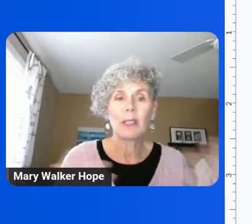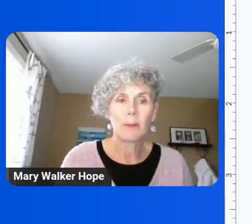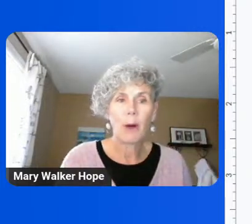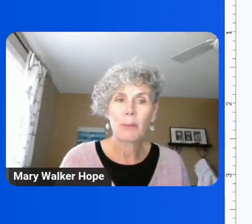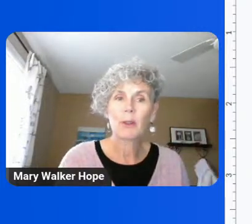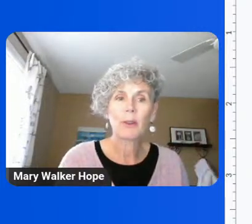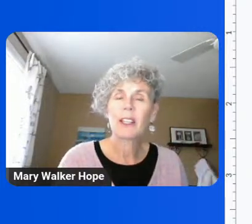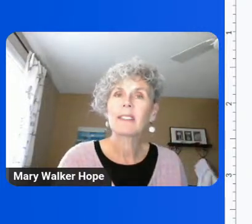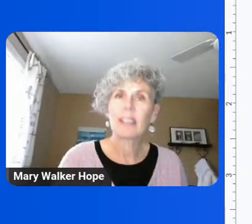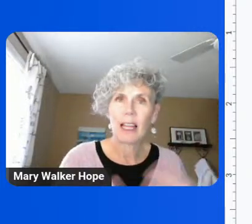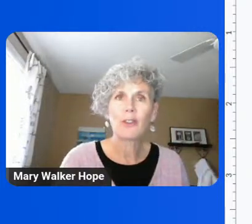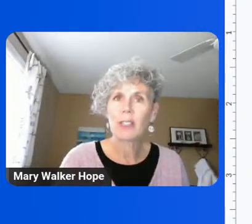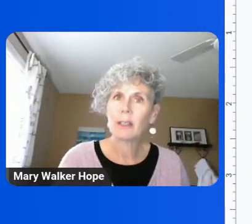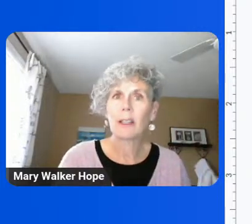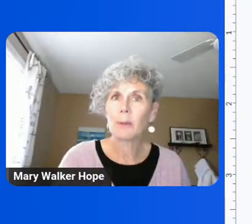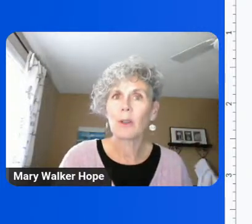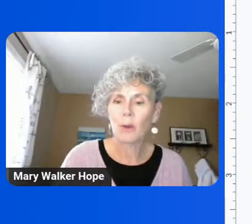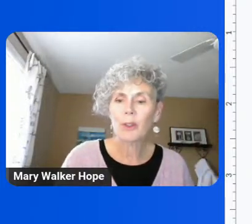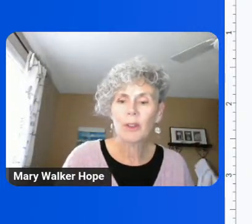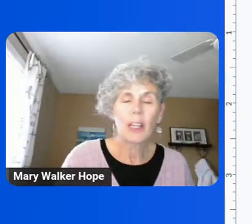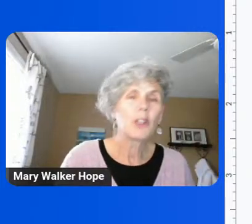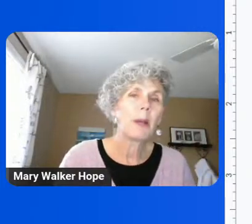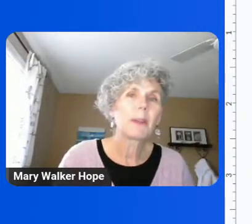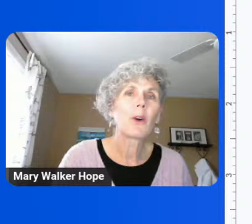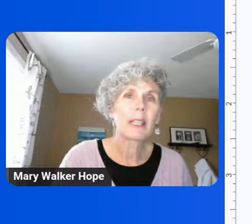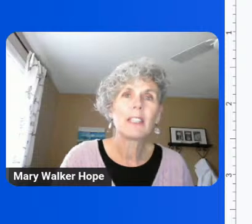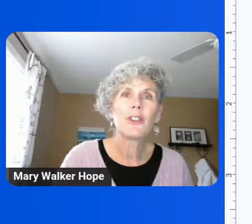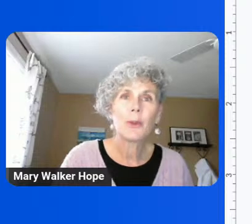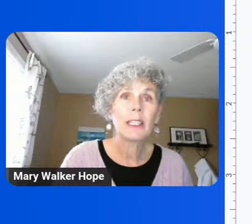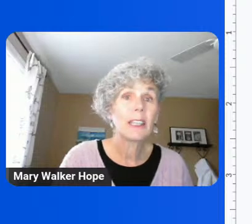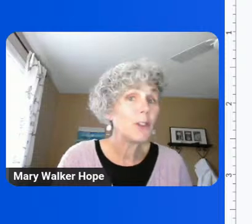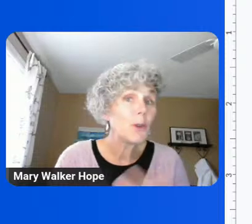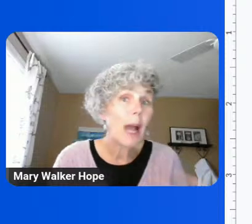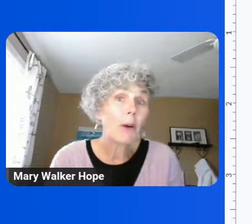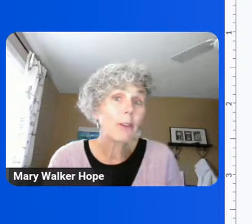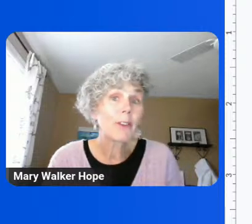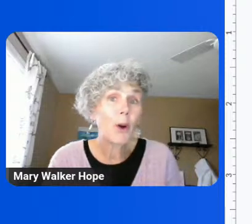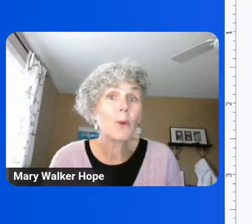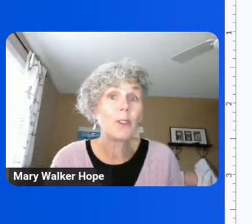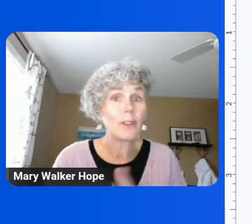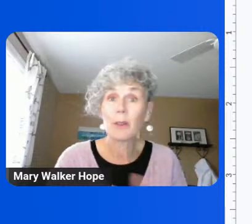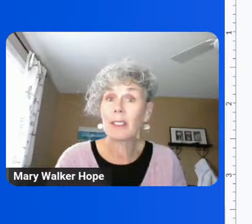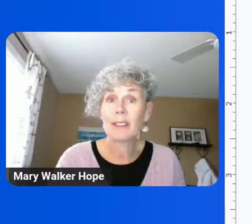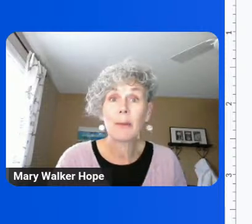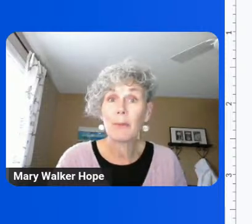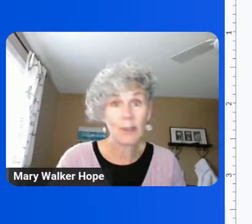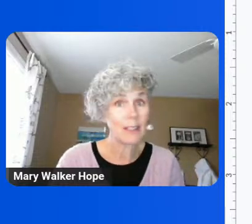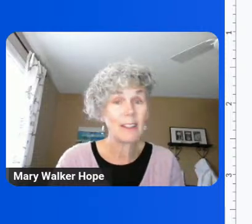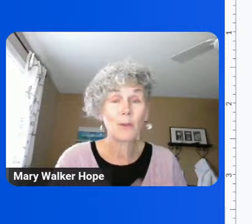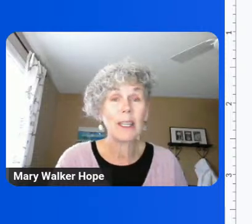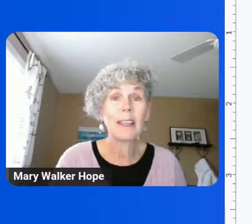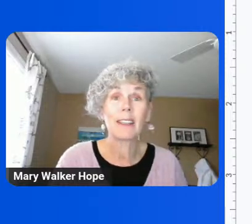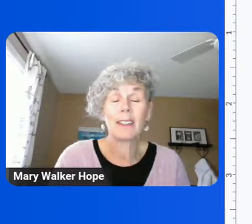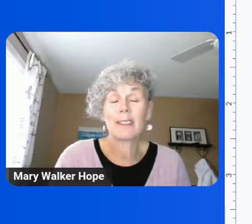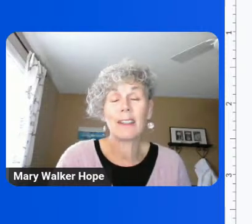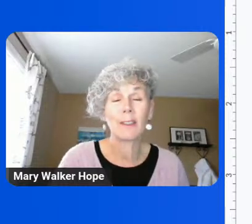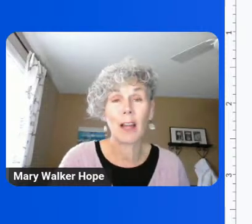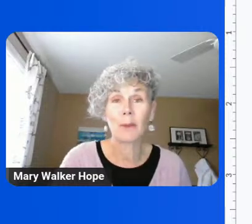of the popular things that as you get a little bit older, you might be going in and doing. If you do Hour of Code during December in this week, in this